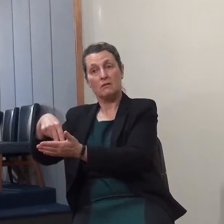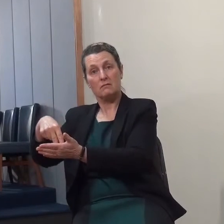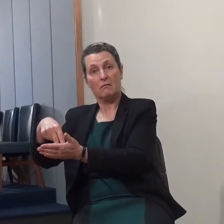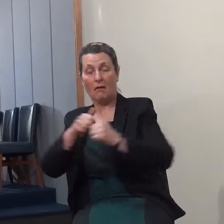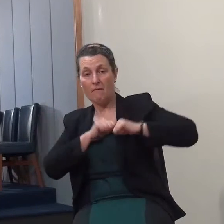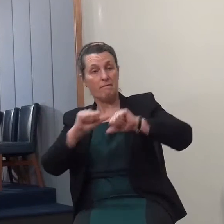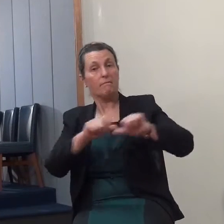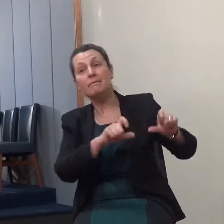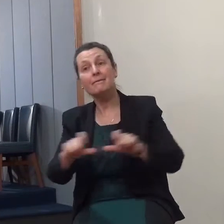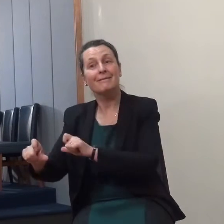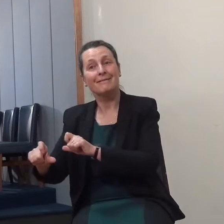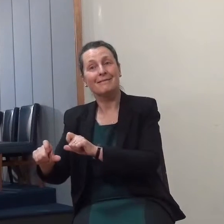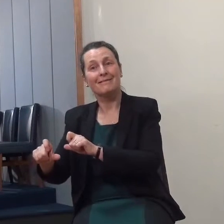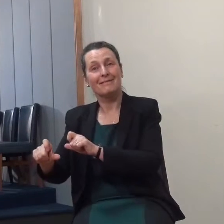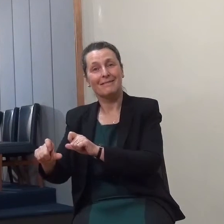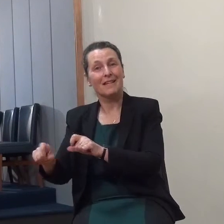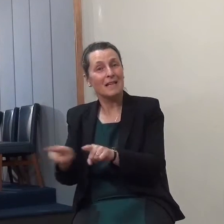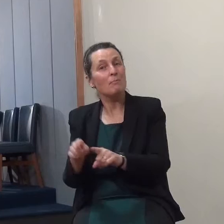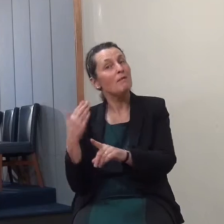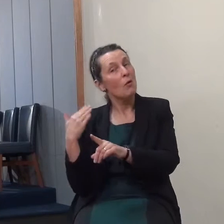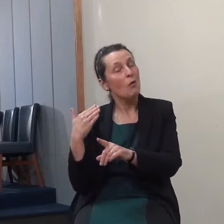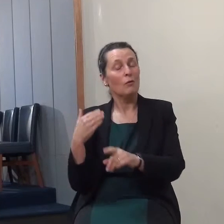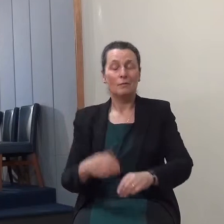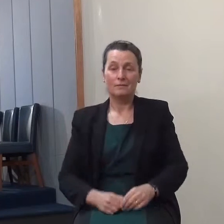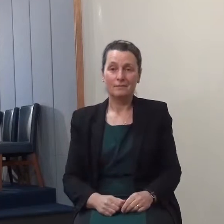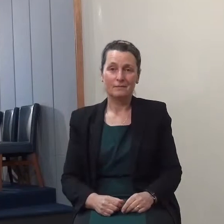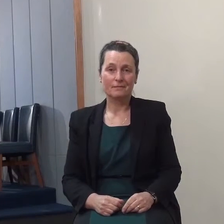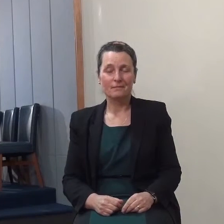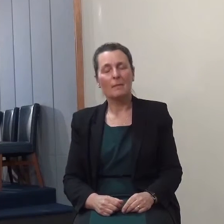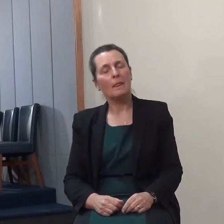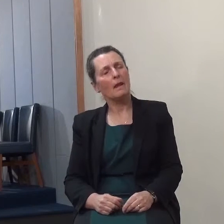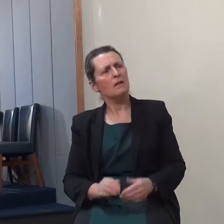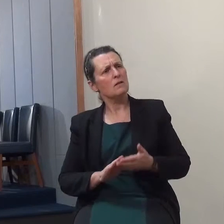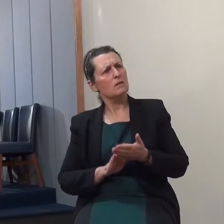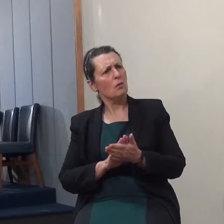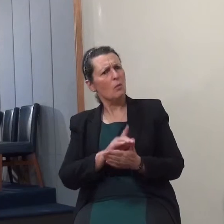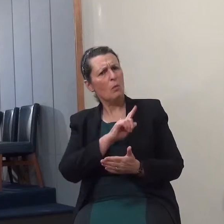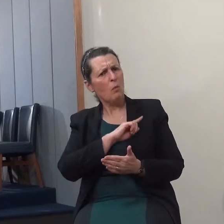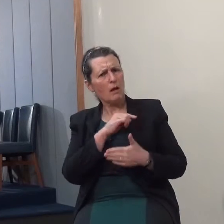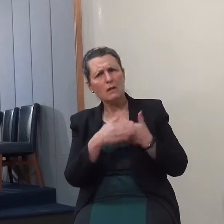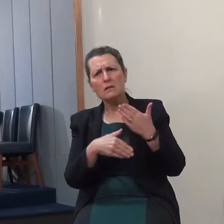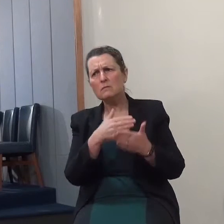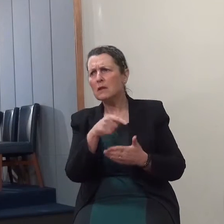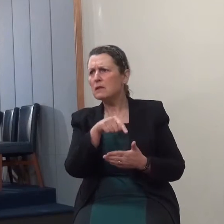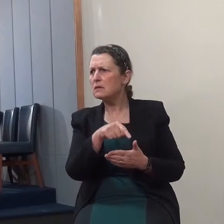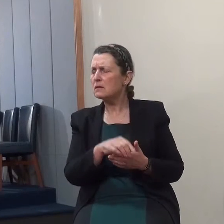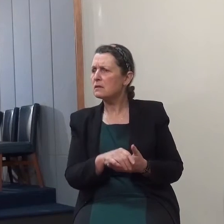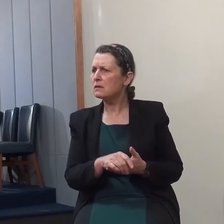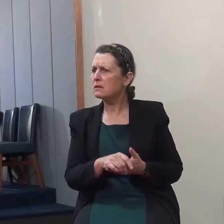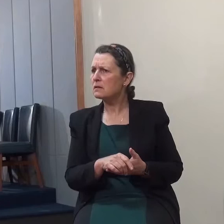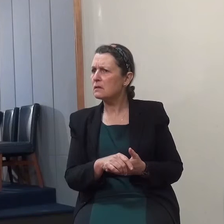his crucifixion on Calvary's cross. And the point of mentioning this is that even in his